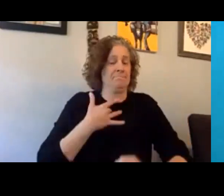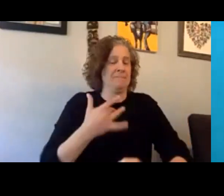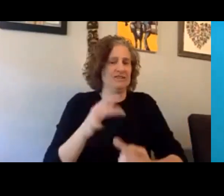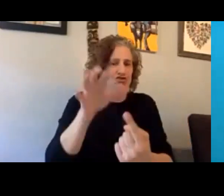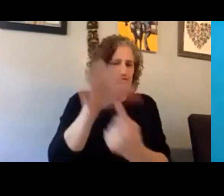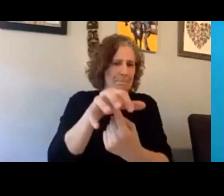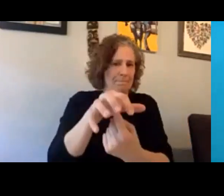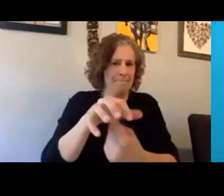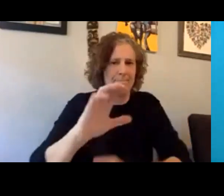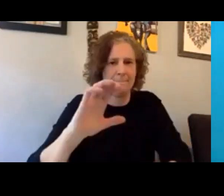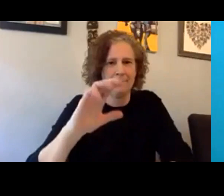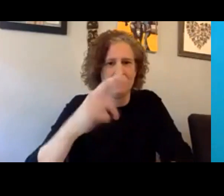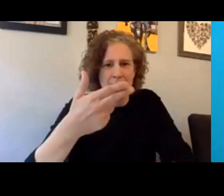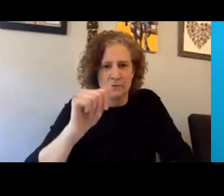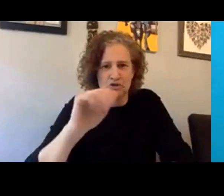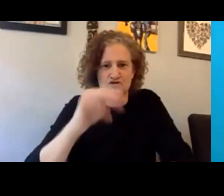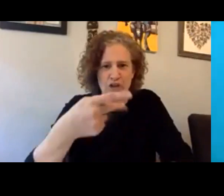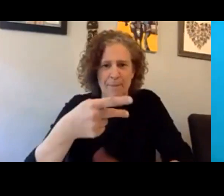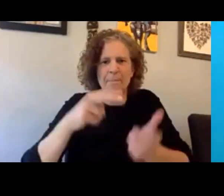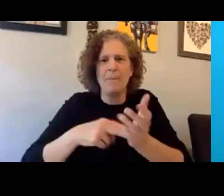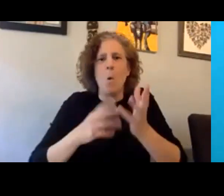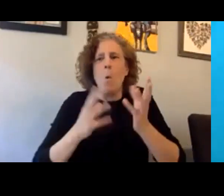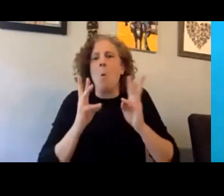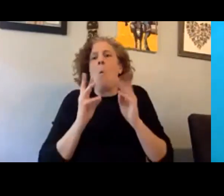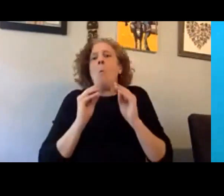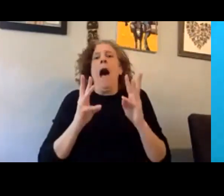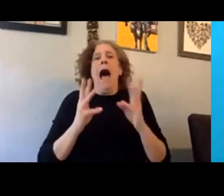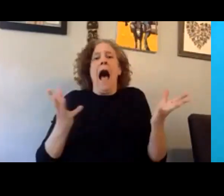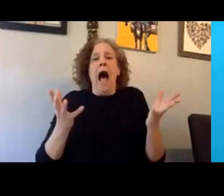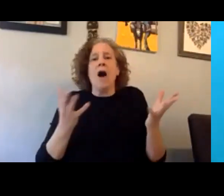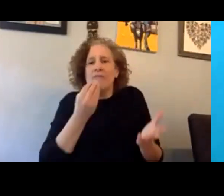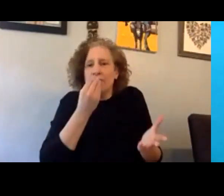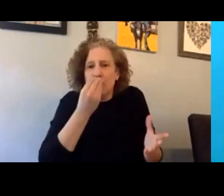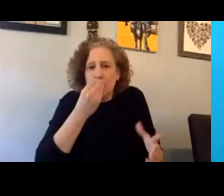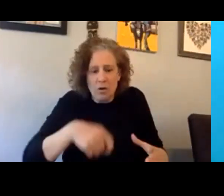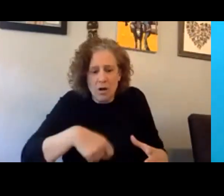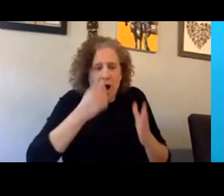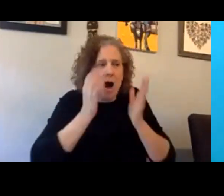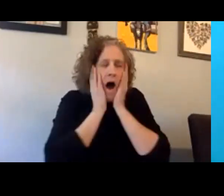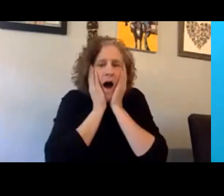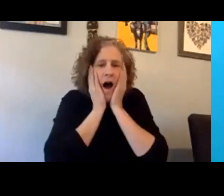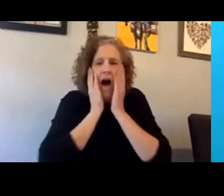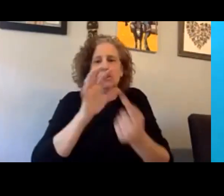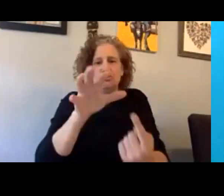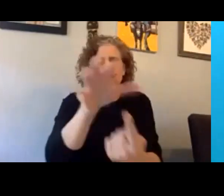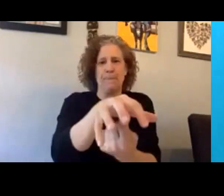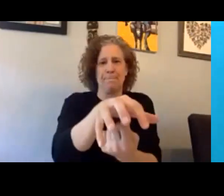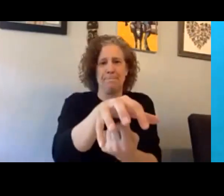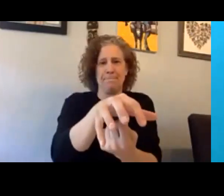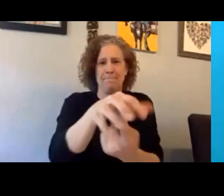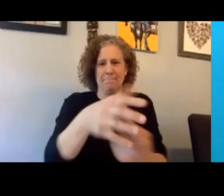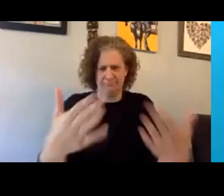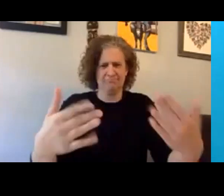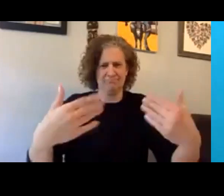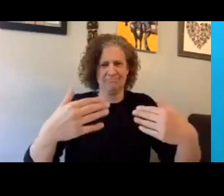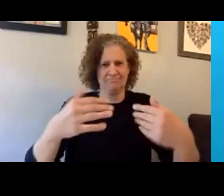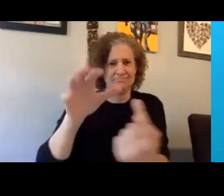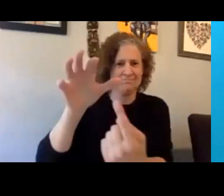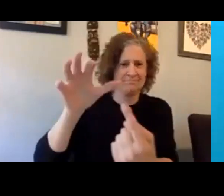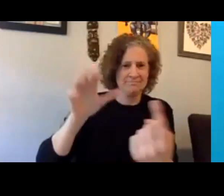sign that. They say champ, like this, champ. Or wow, oh, this food, oh my gosh, it's